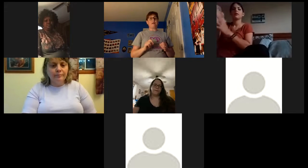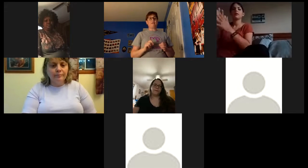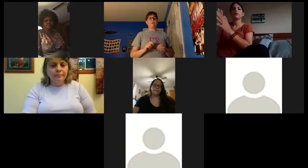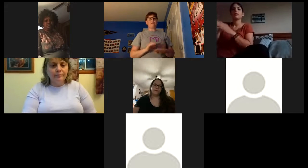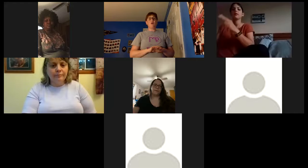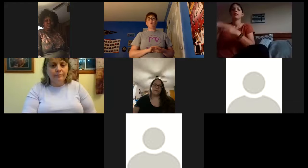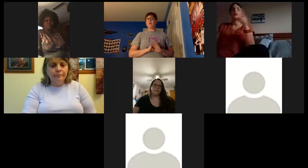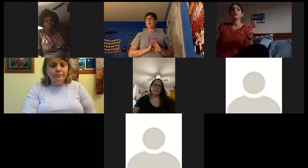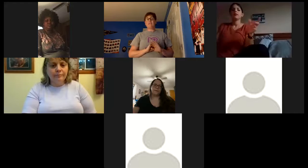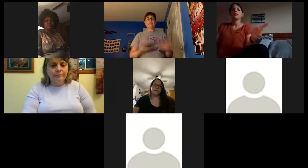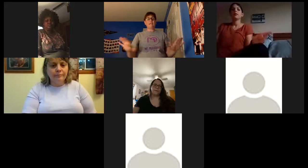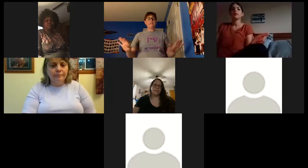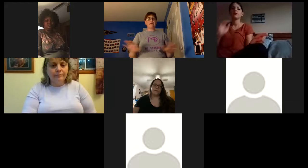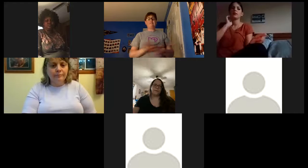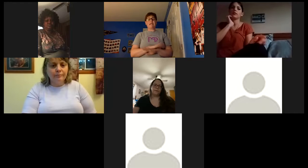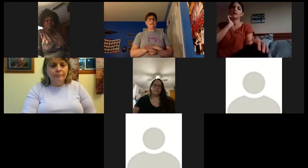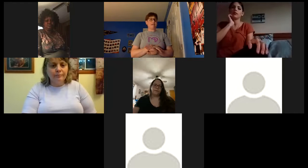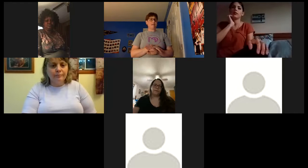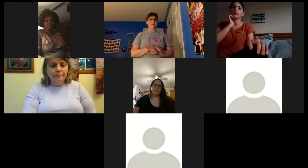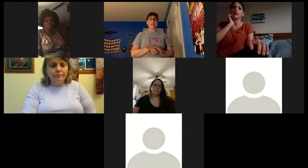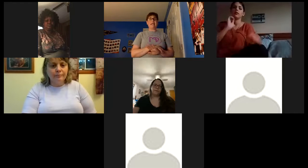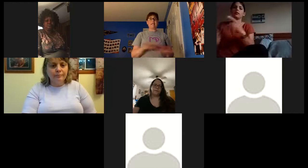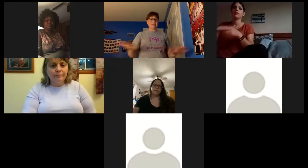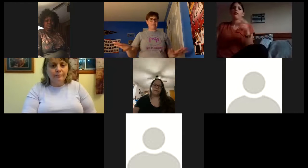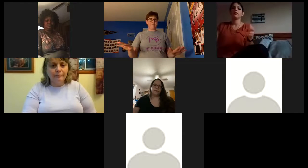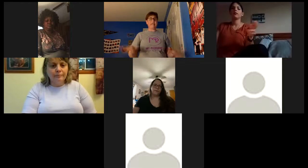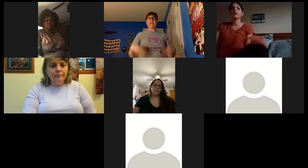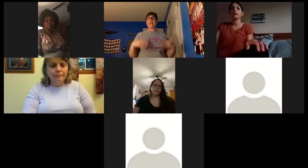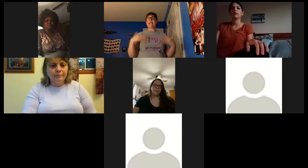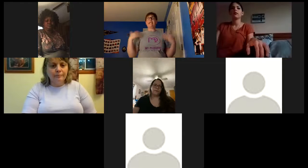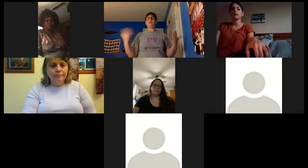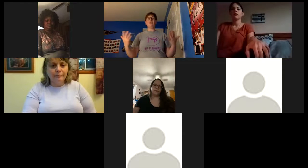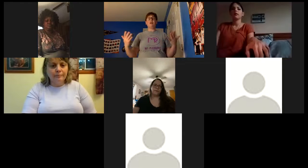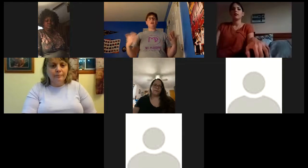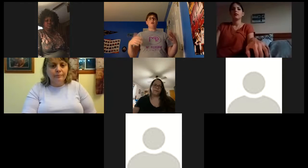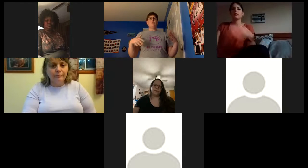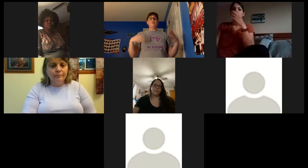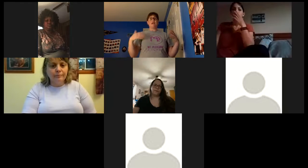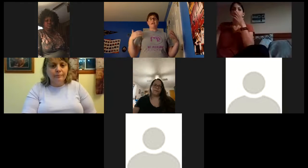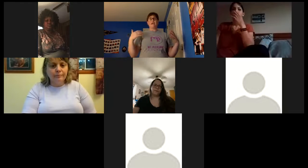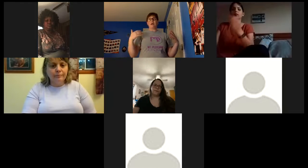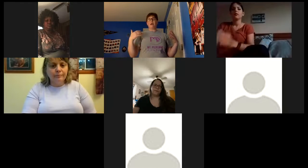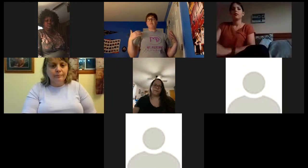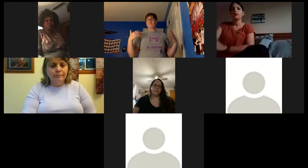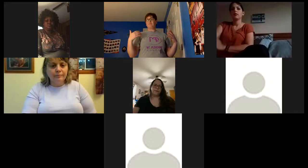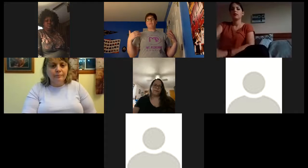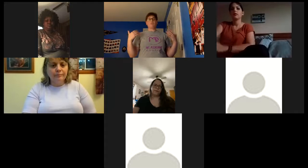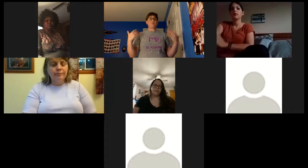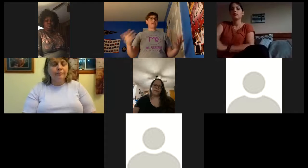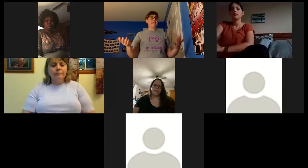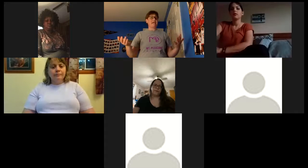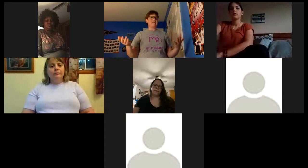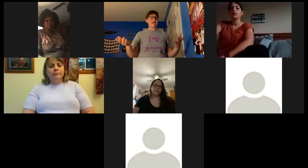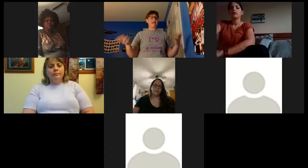people out there who are completely deaf that can't hear anything, that can't hear when